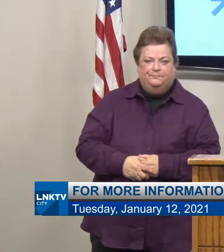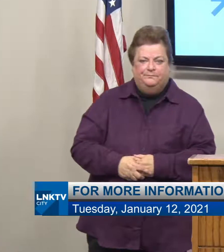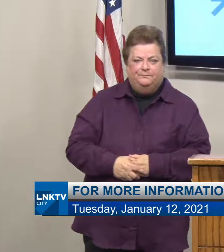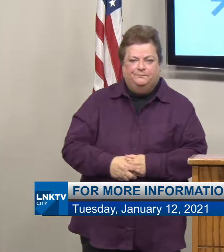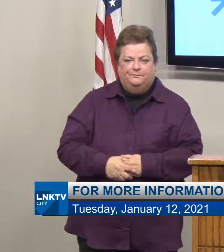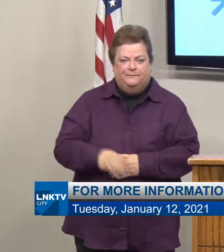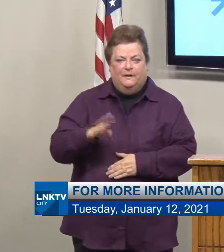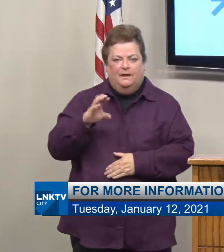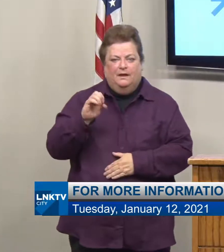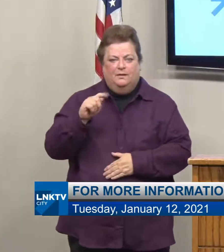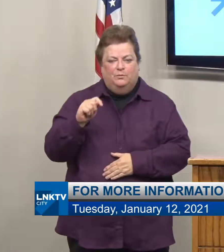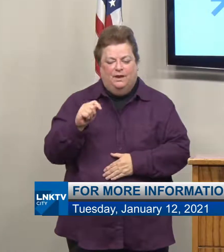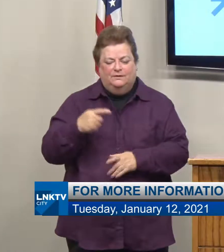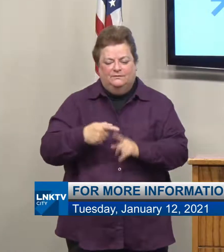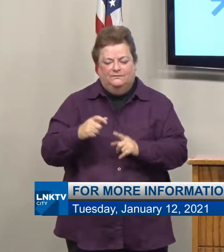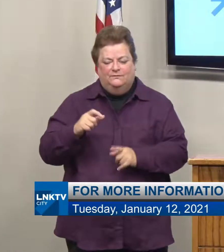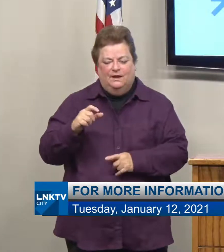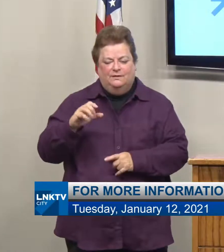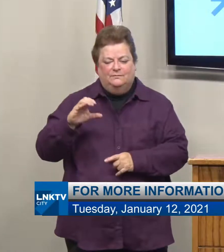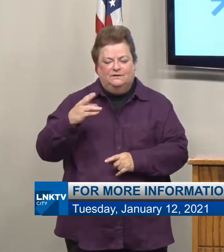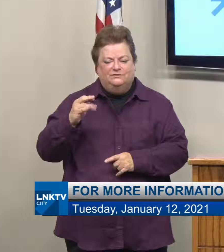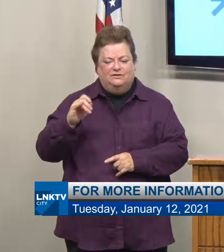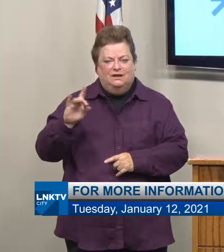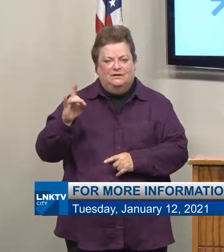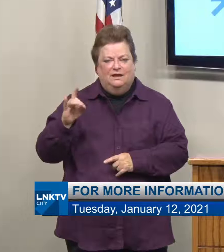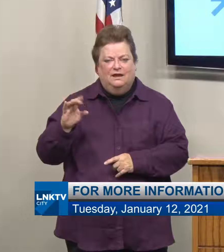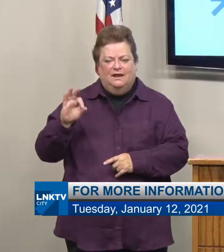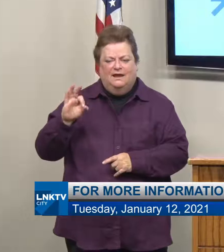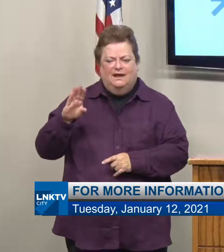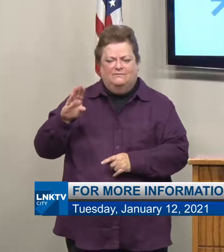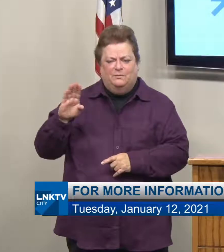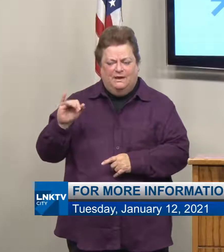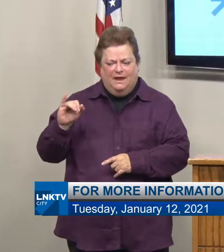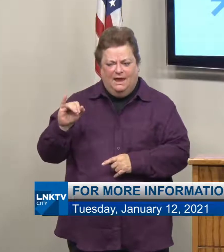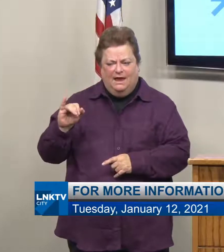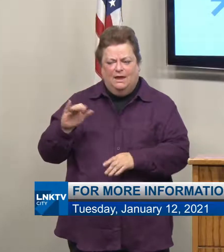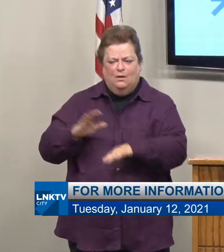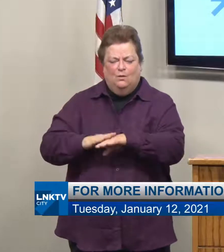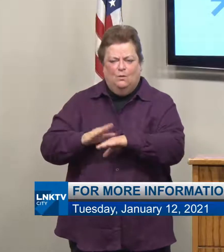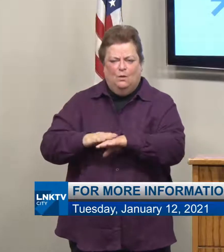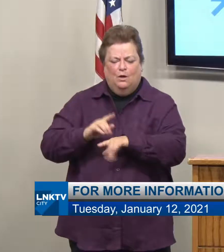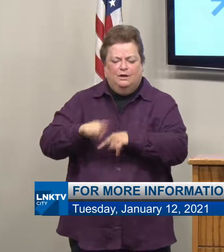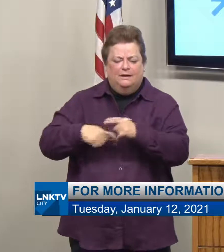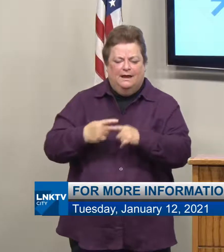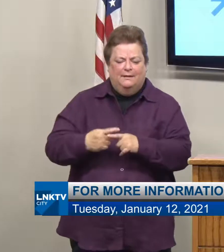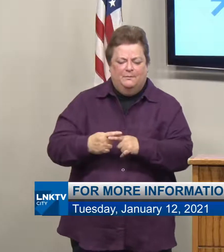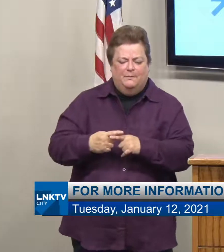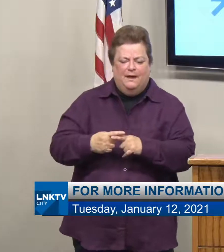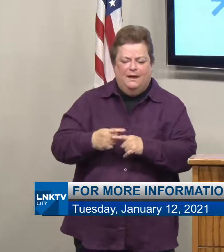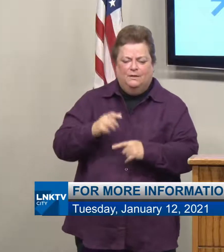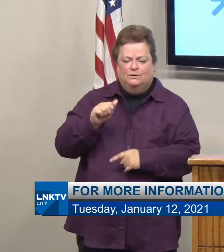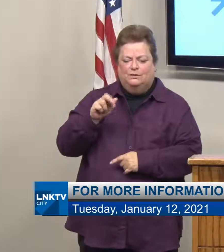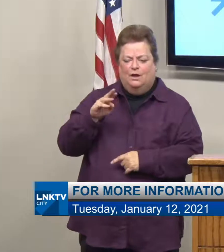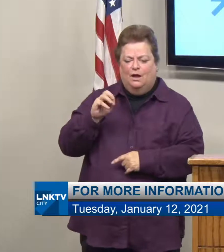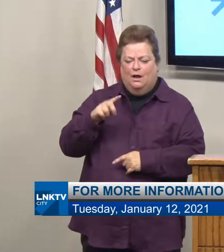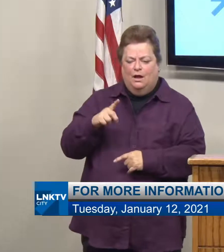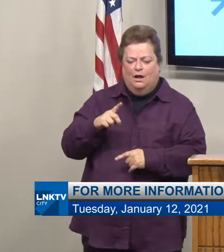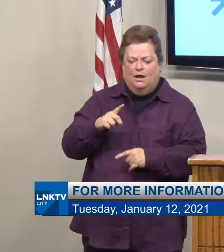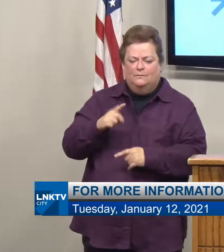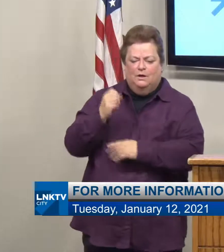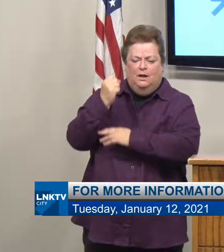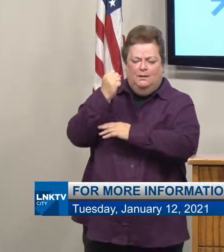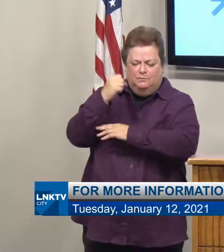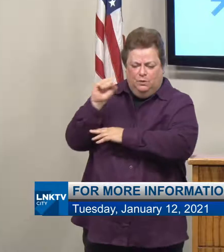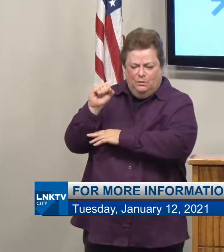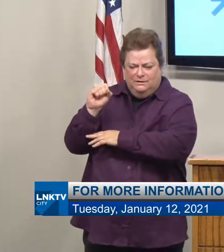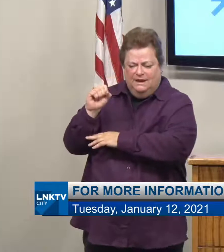Mayor, this is Brent. The FBI has warned about the possibility of armed protests in all 50 state capitals in the coming